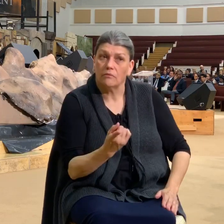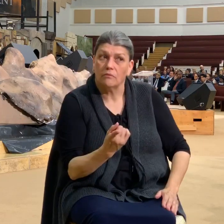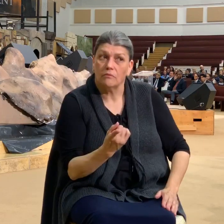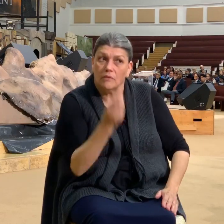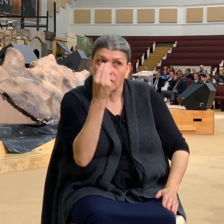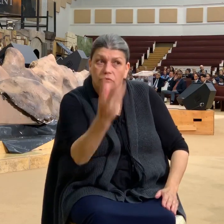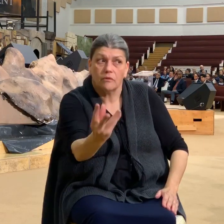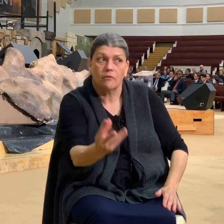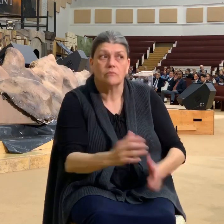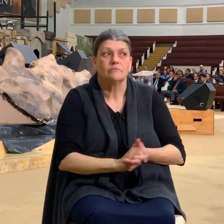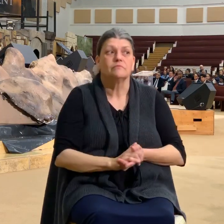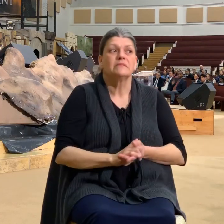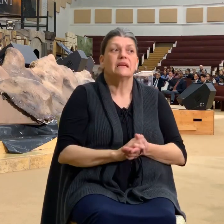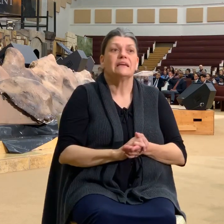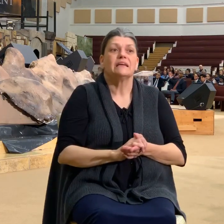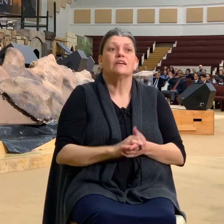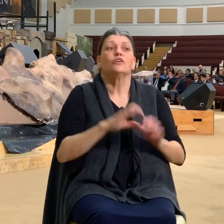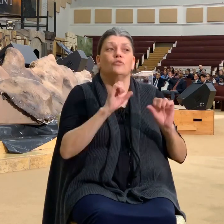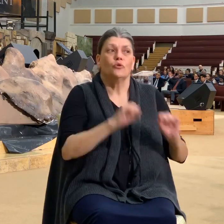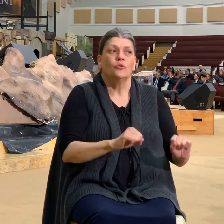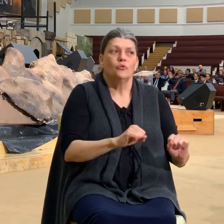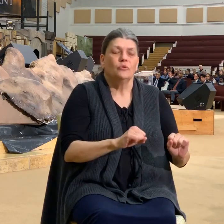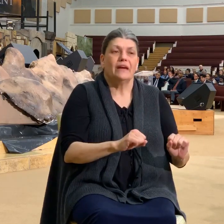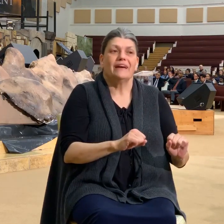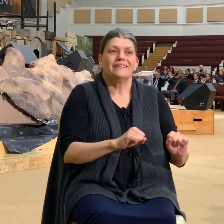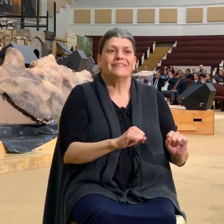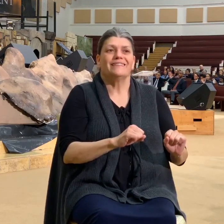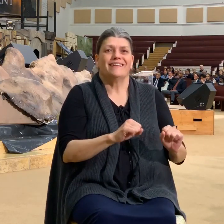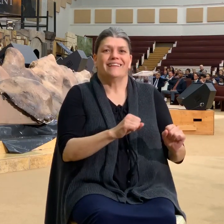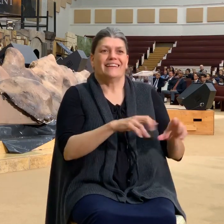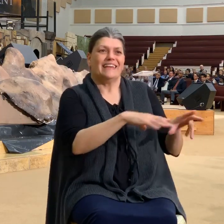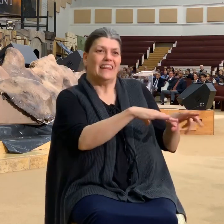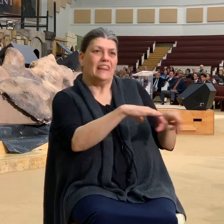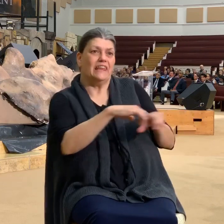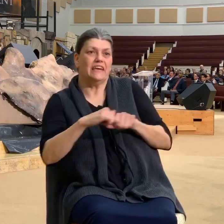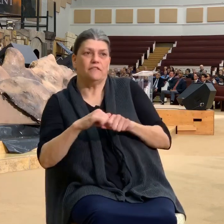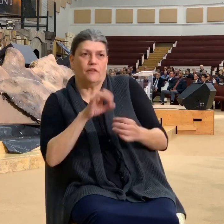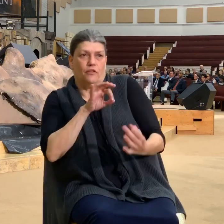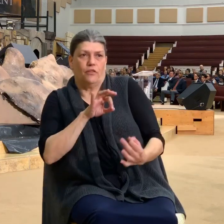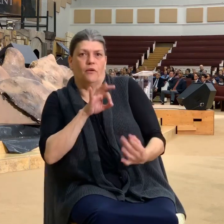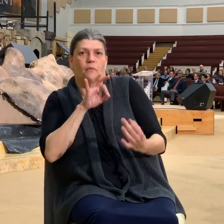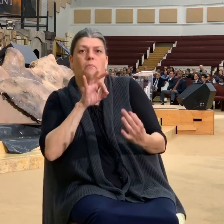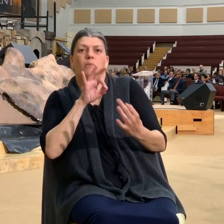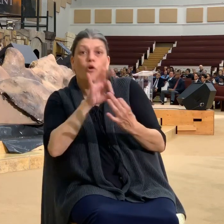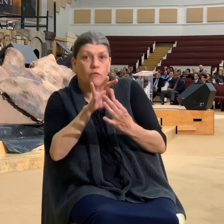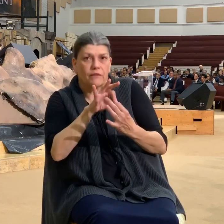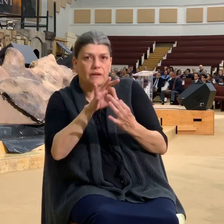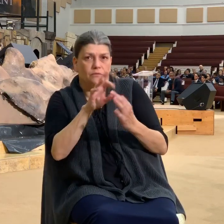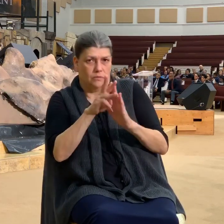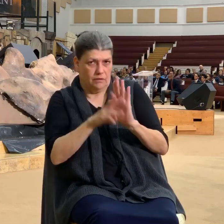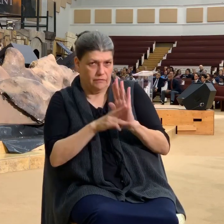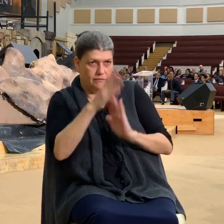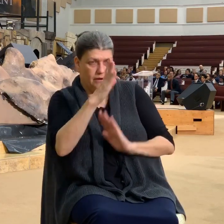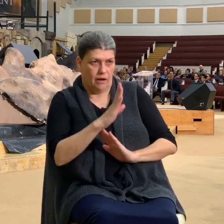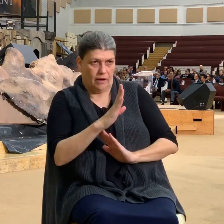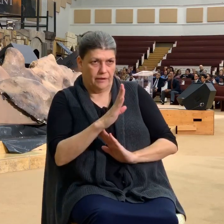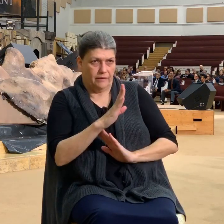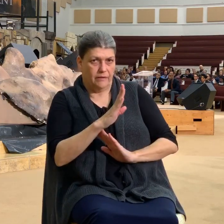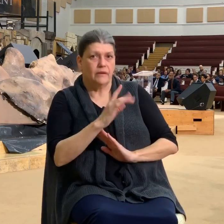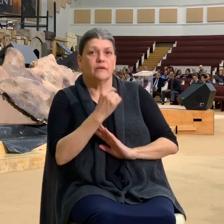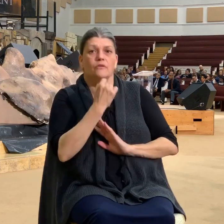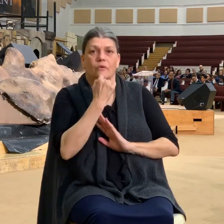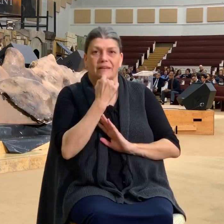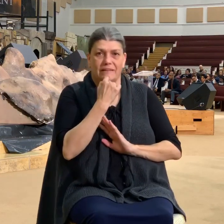can get out of the perfect will of God. And I would say to seek